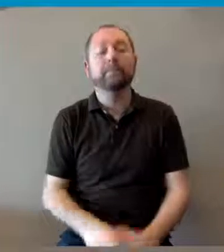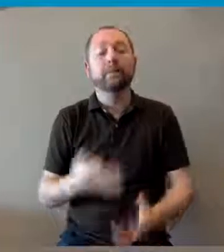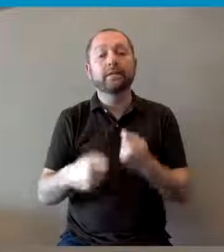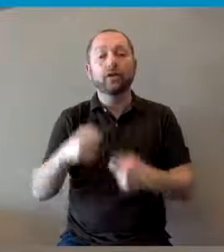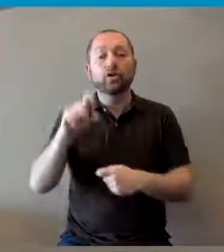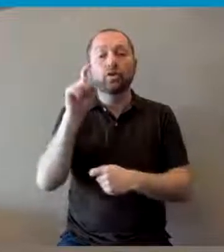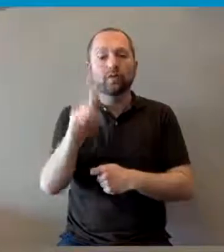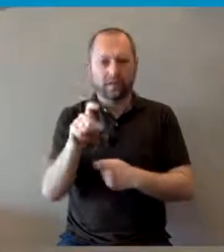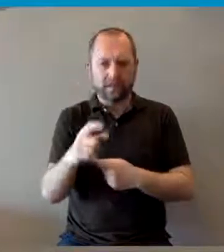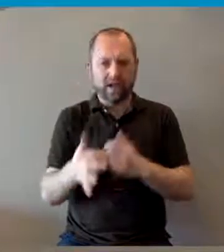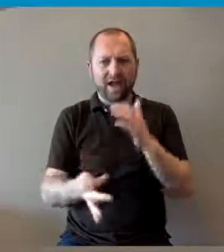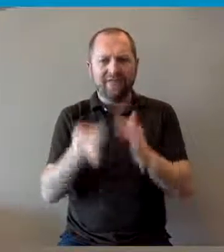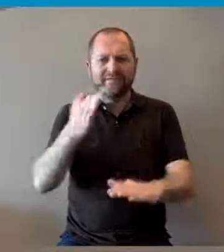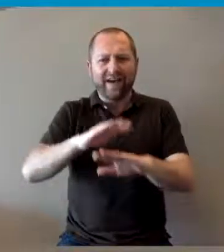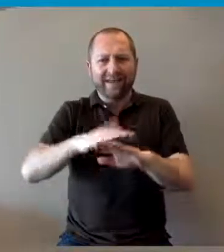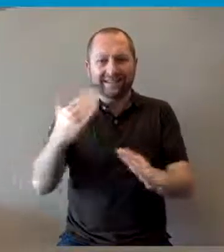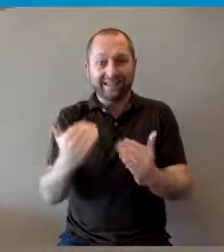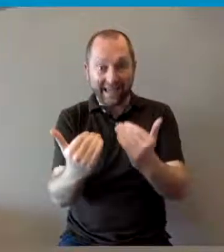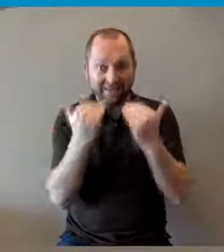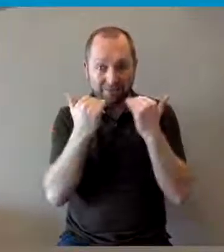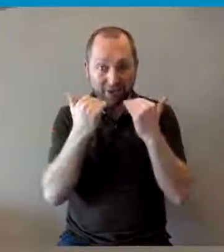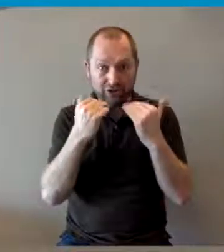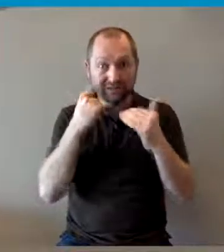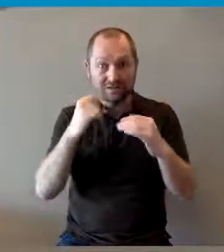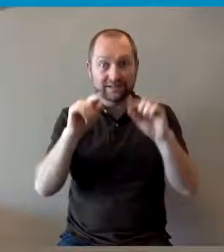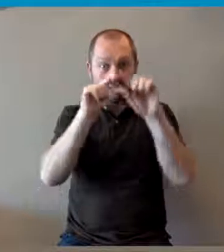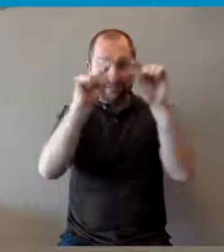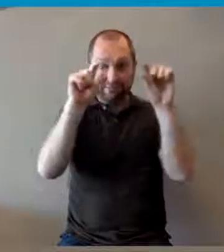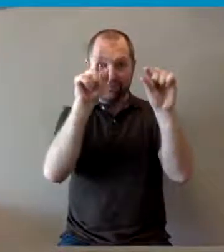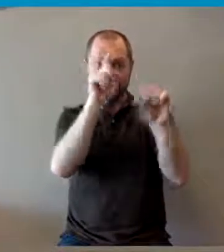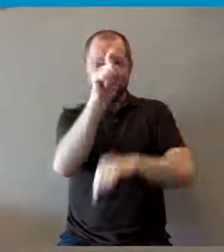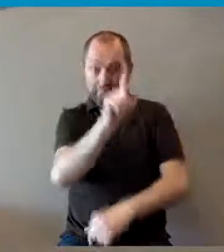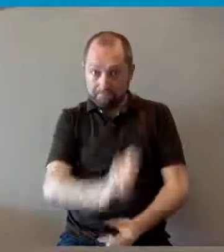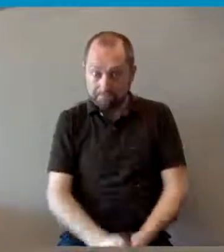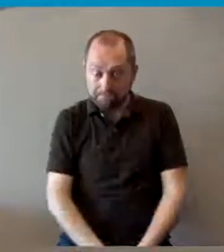Click on the Finding Information tab at the top of the screen.